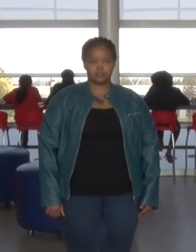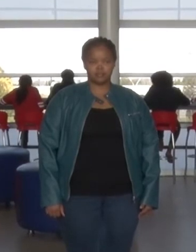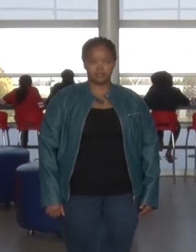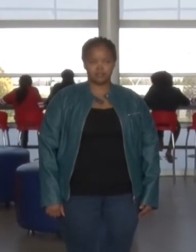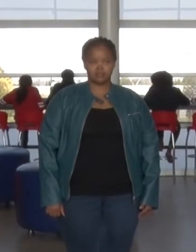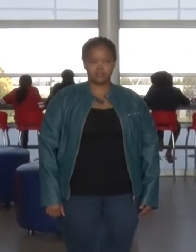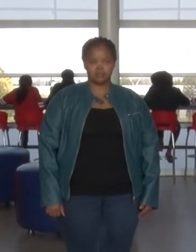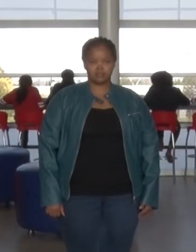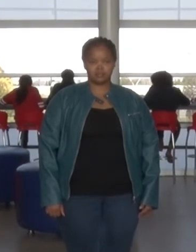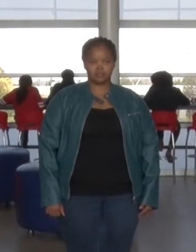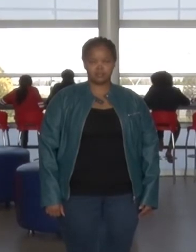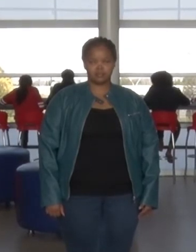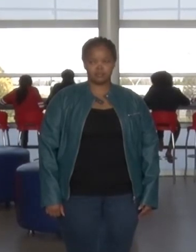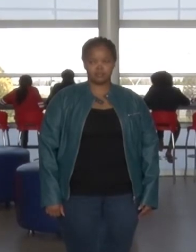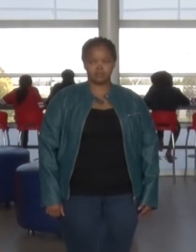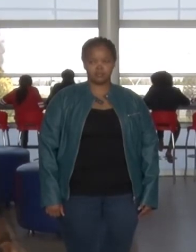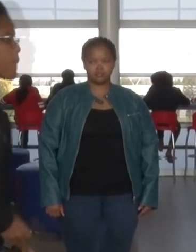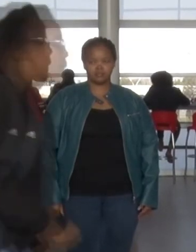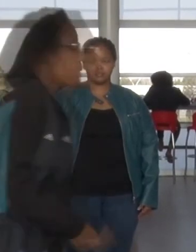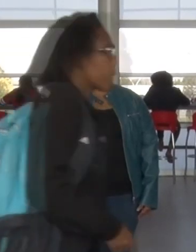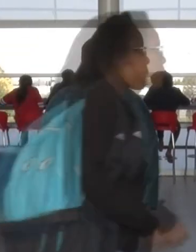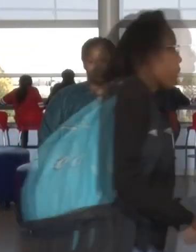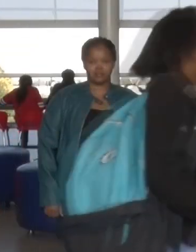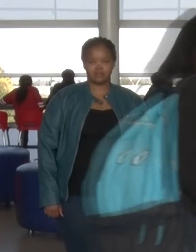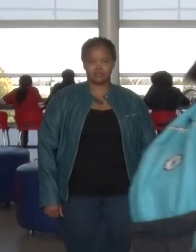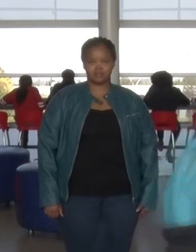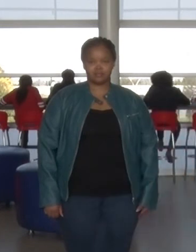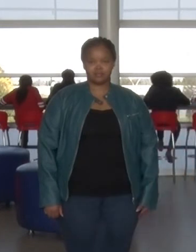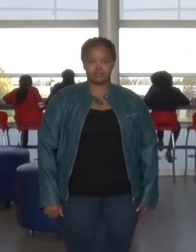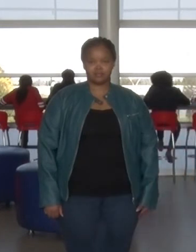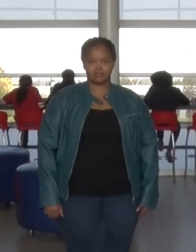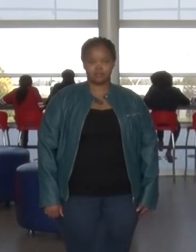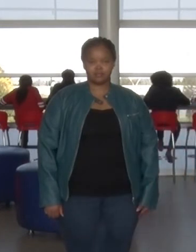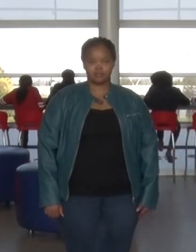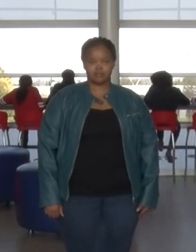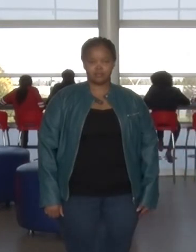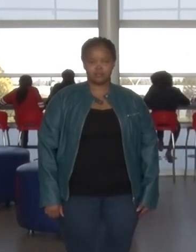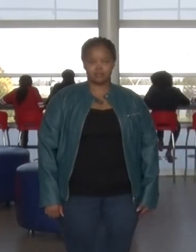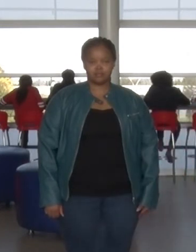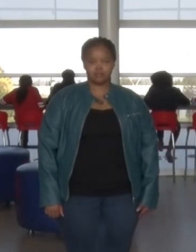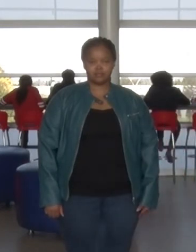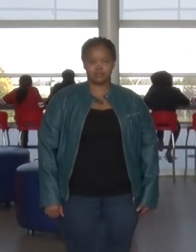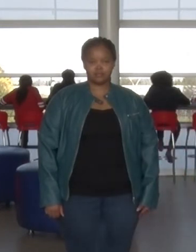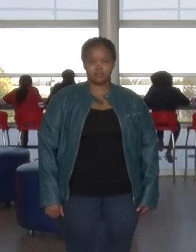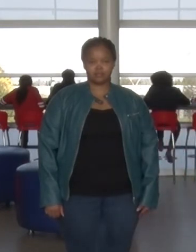which transforms the I into something much larger than any one of us. Something larger than we were taught to